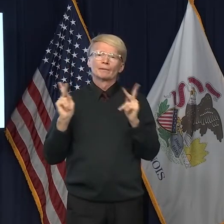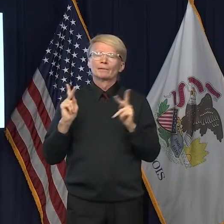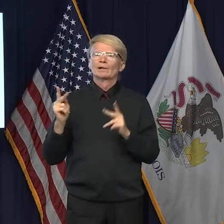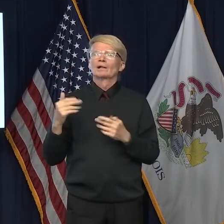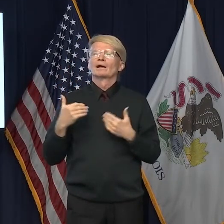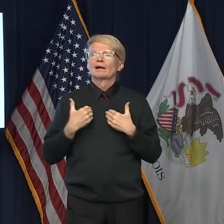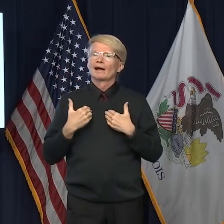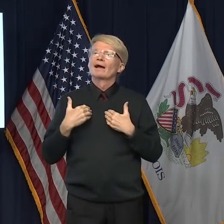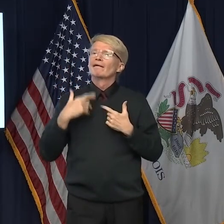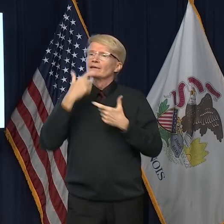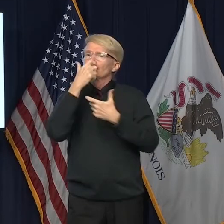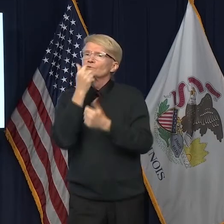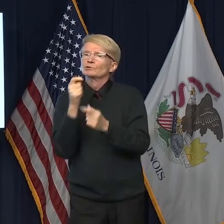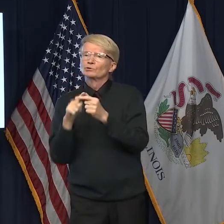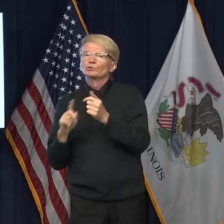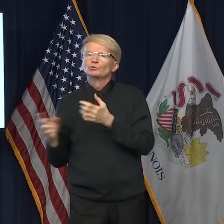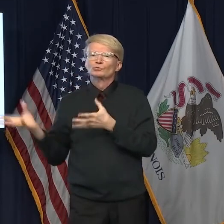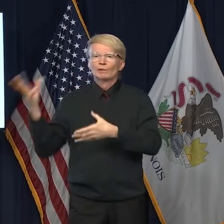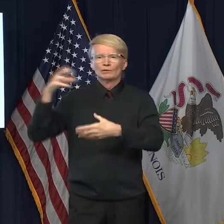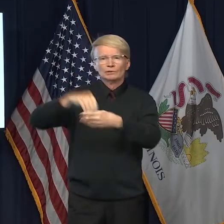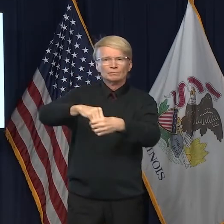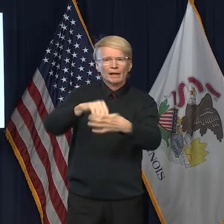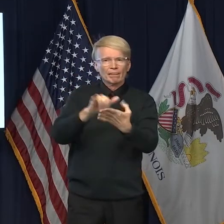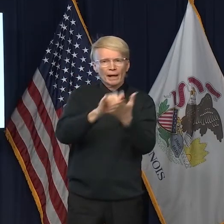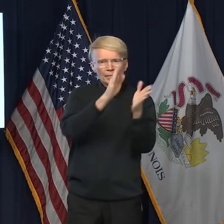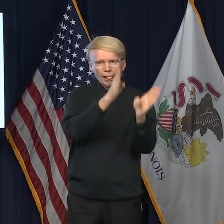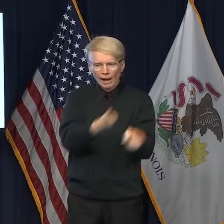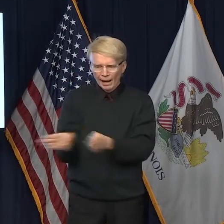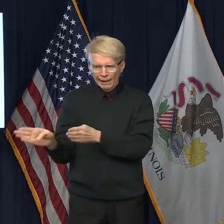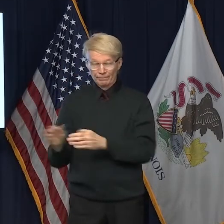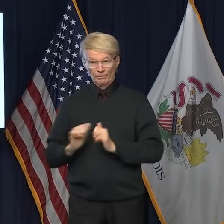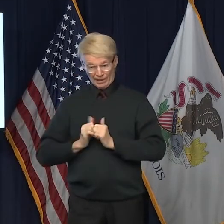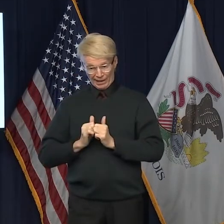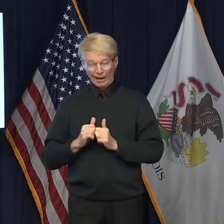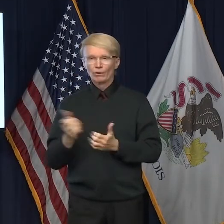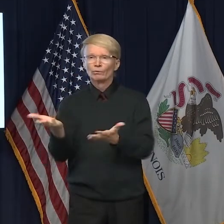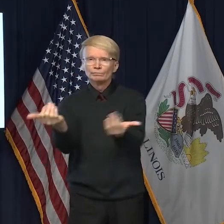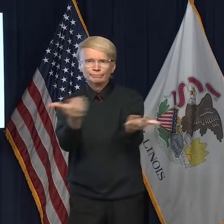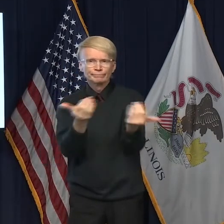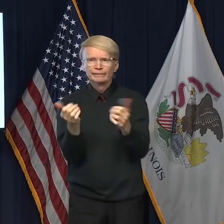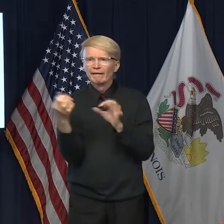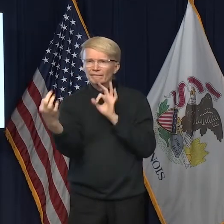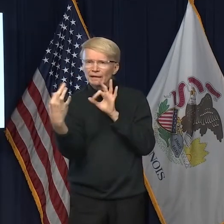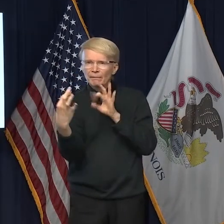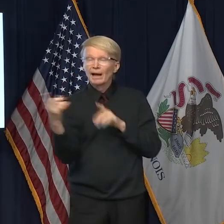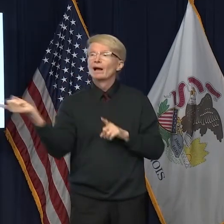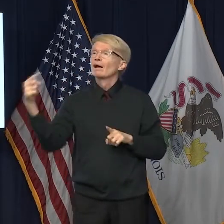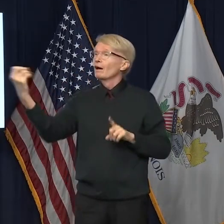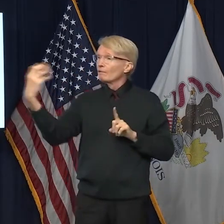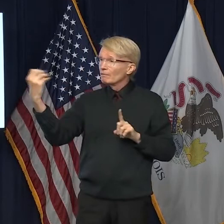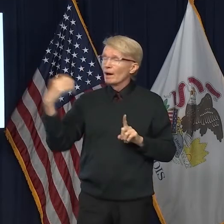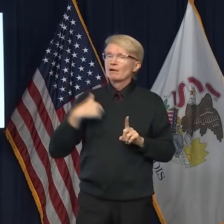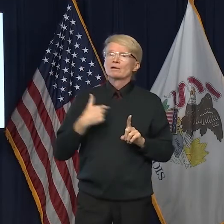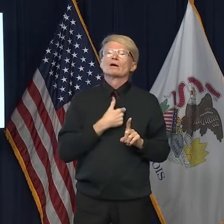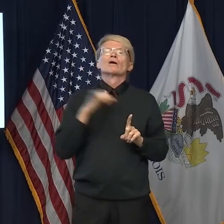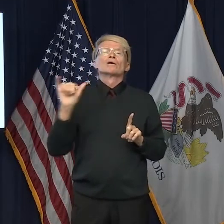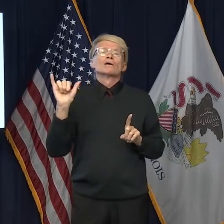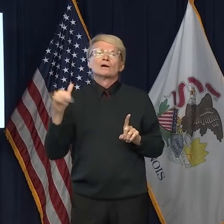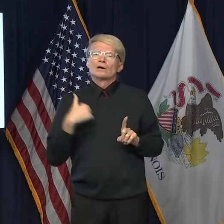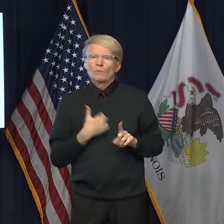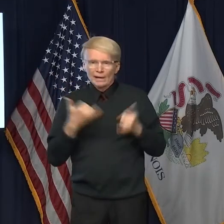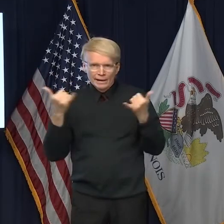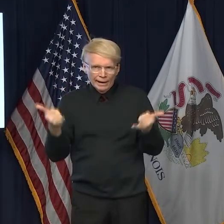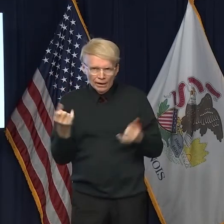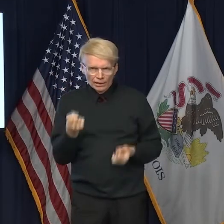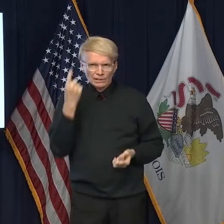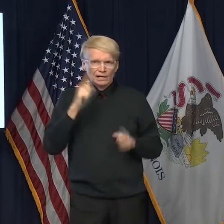of stakeholders who, as we presented this plan, the goal was to solicit feedback, and they gave that feedback of, are there other